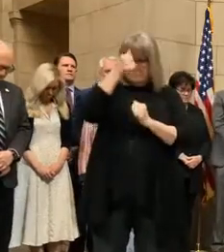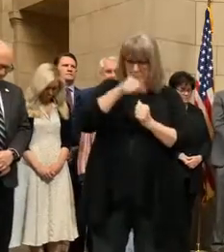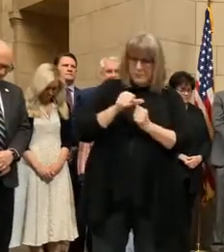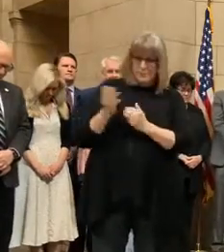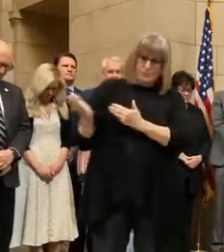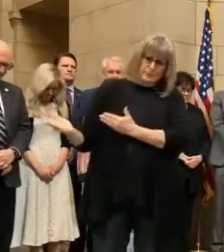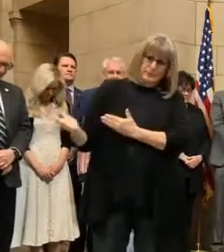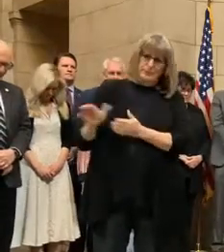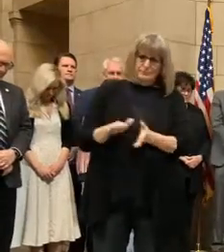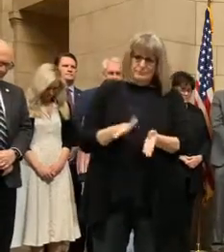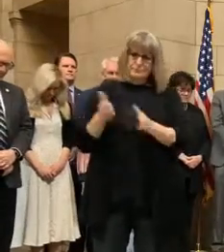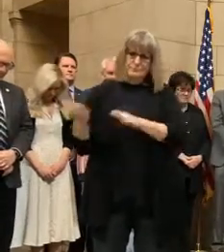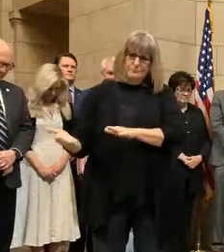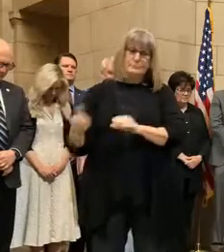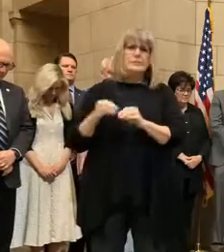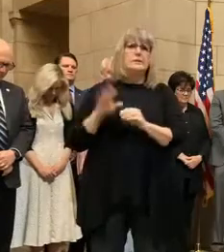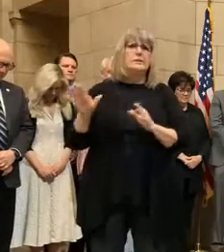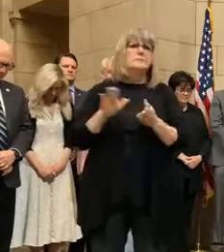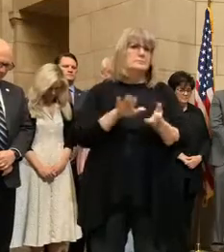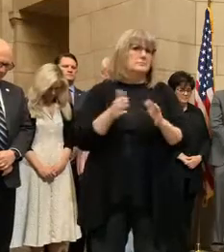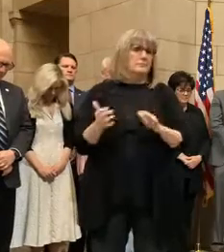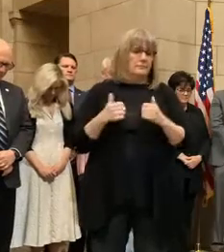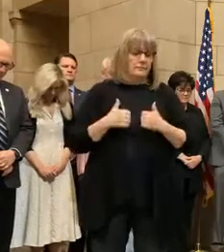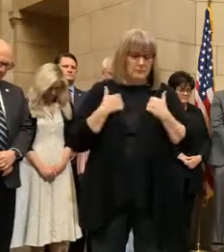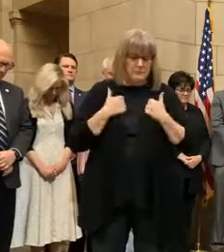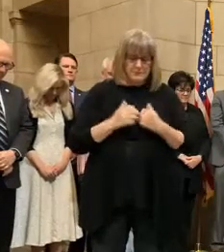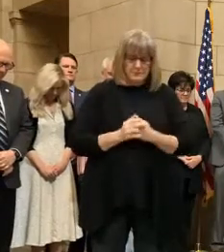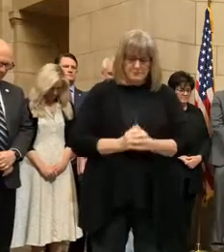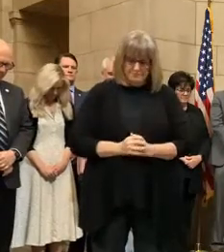Chief Krull in the loss of his life.